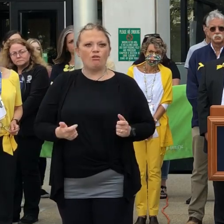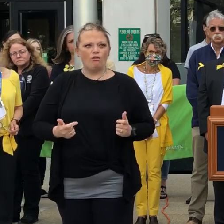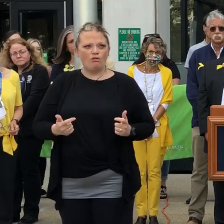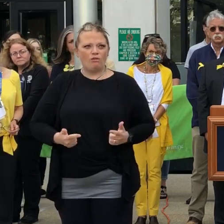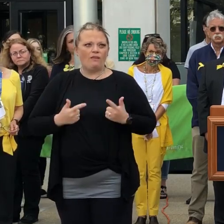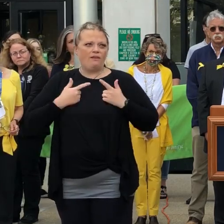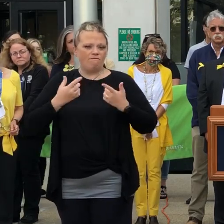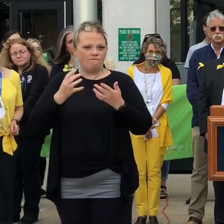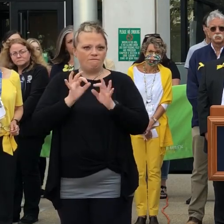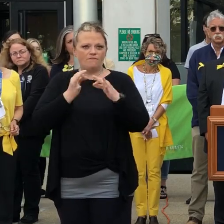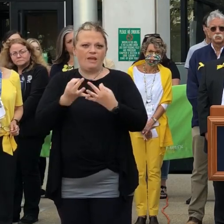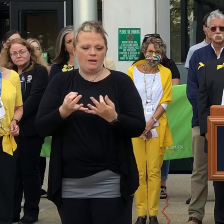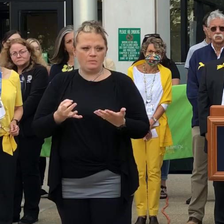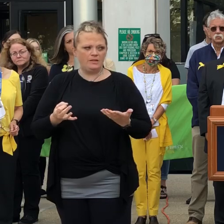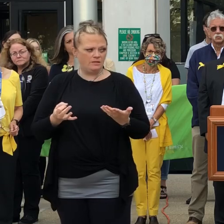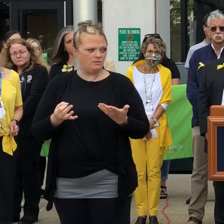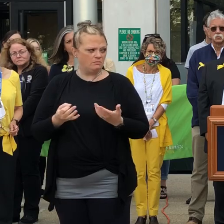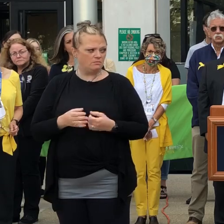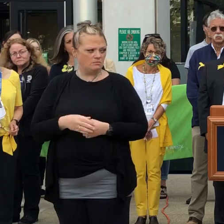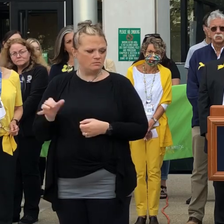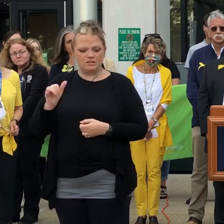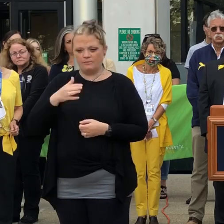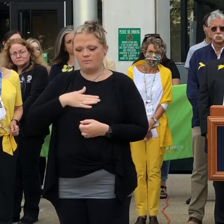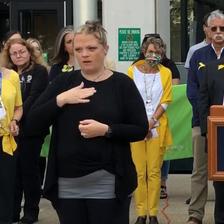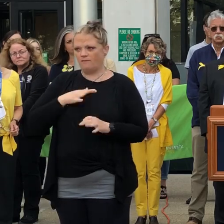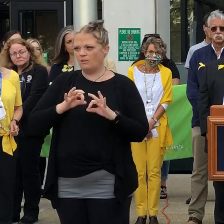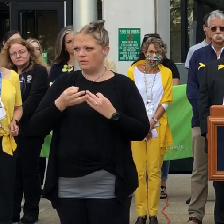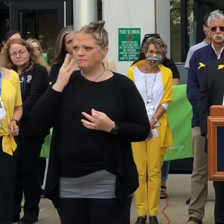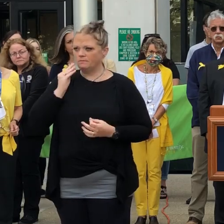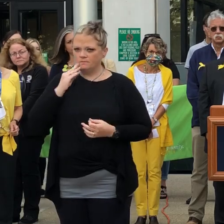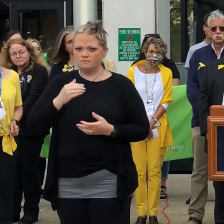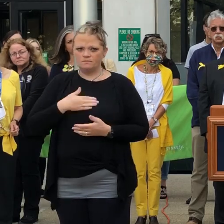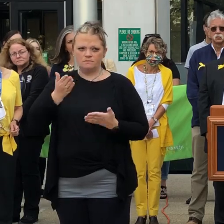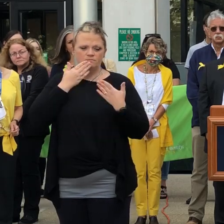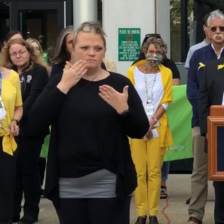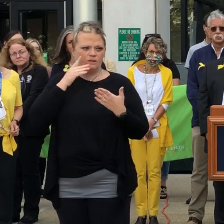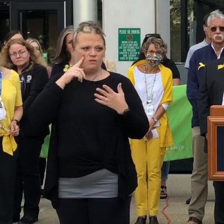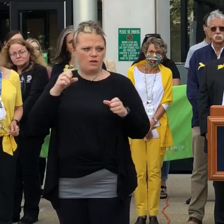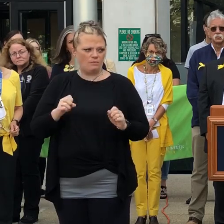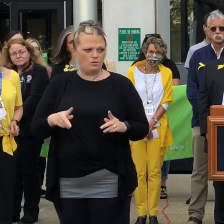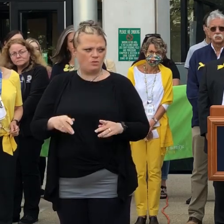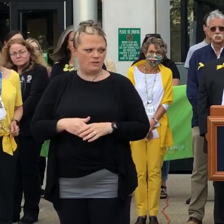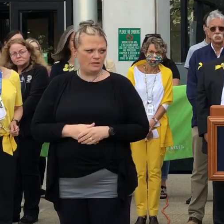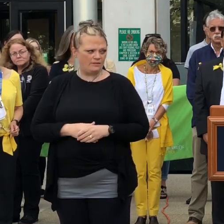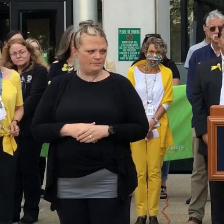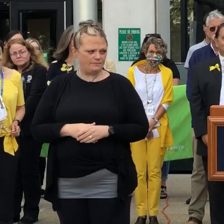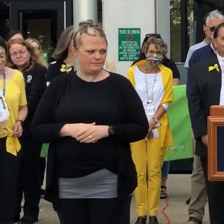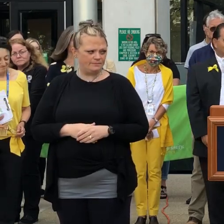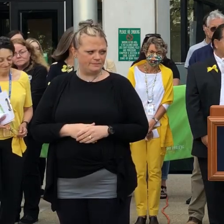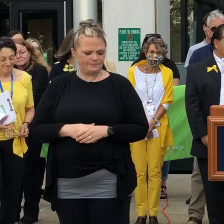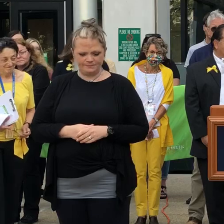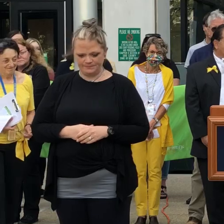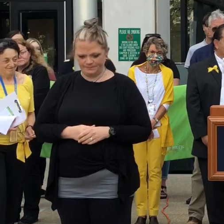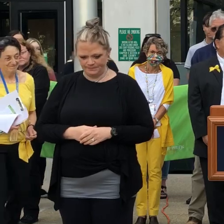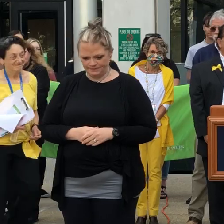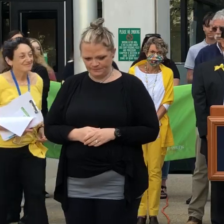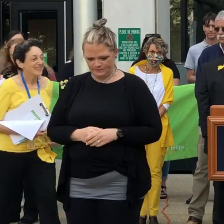it might save another family from going through what my family has gone through. Thank you for this opportunity.